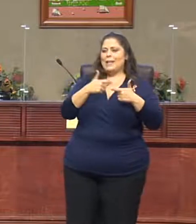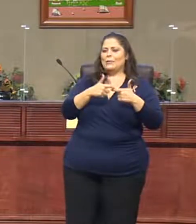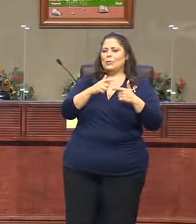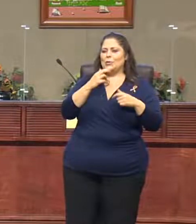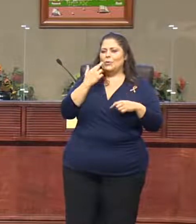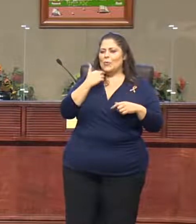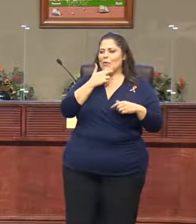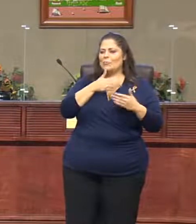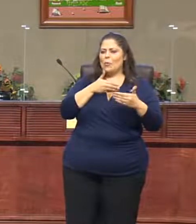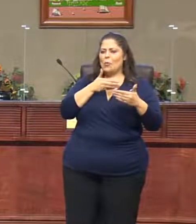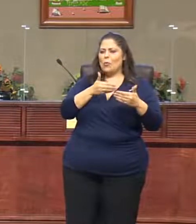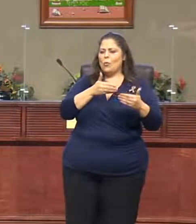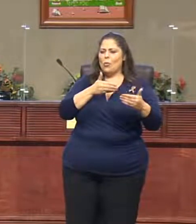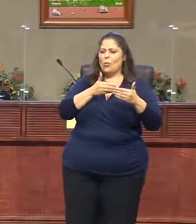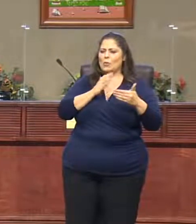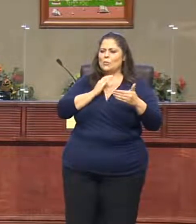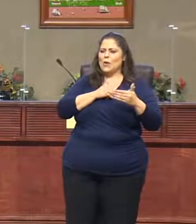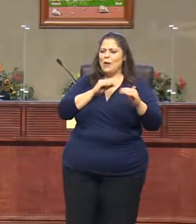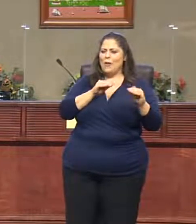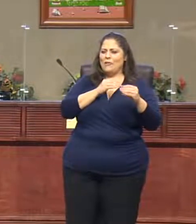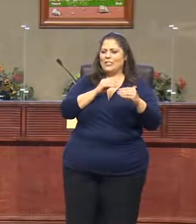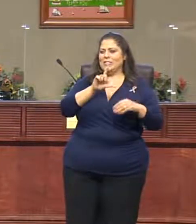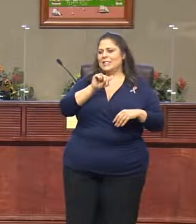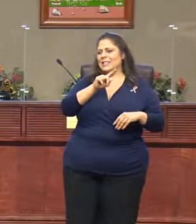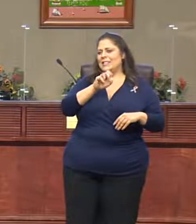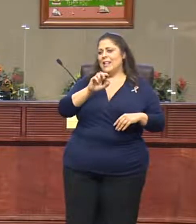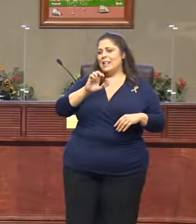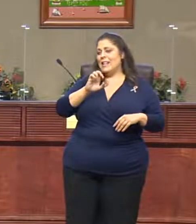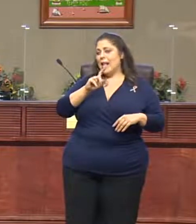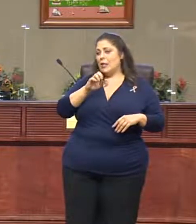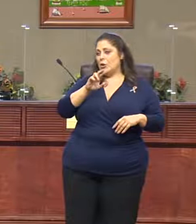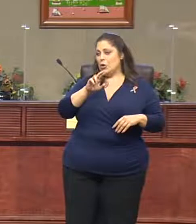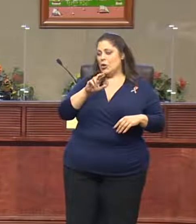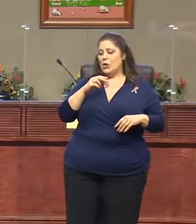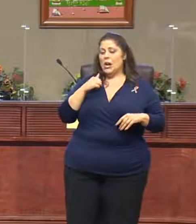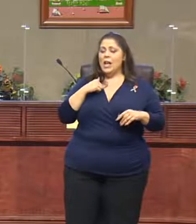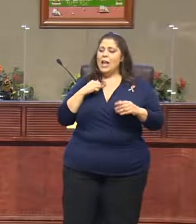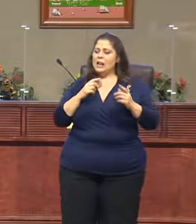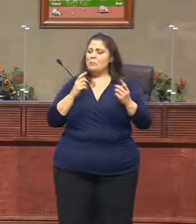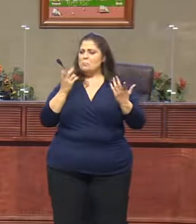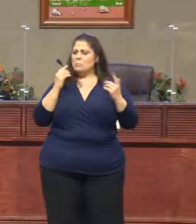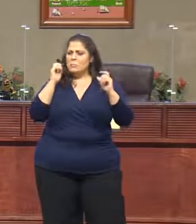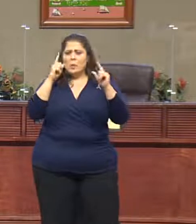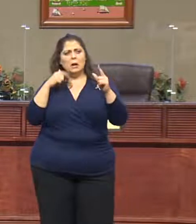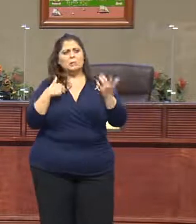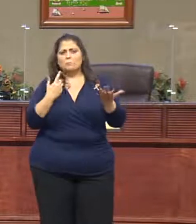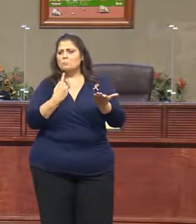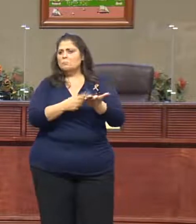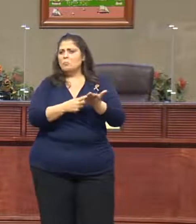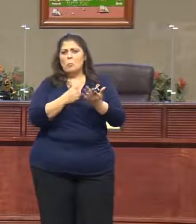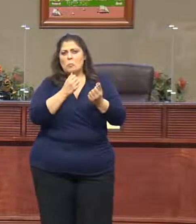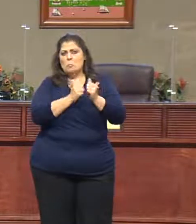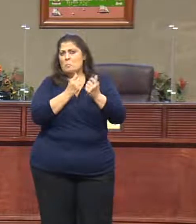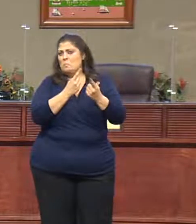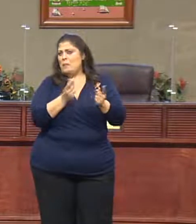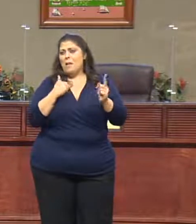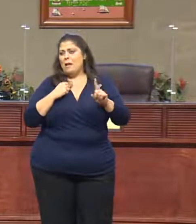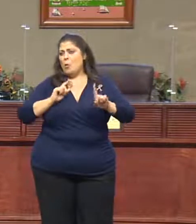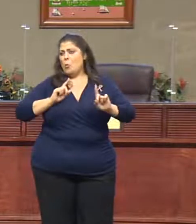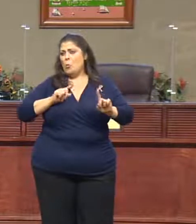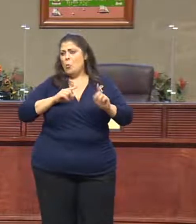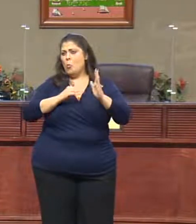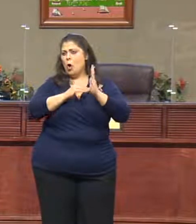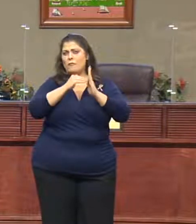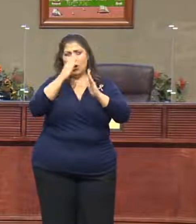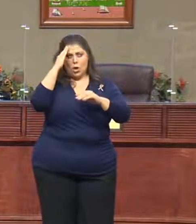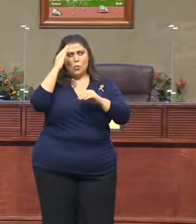our offices in Lake Eleanor. And I was surprised. I engaged with many of them. We know, I go there often, so we